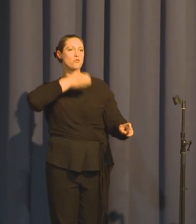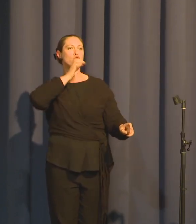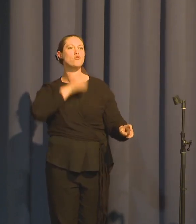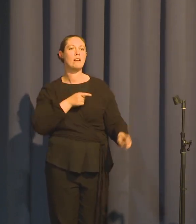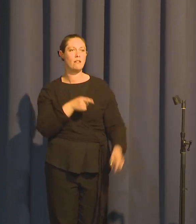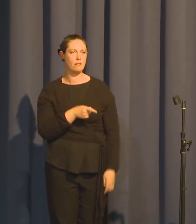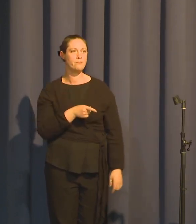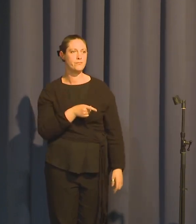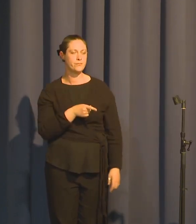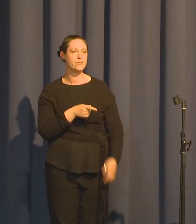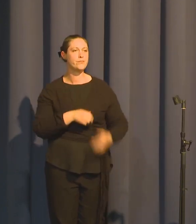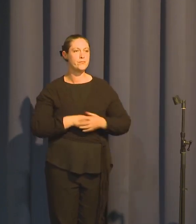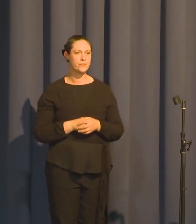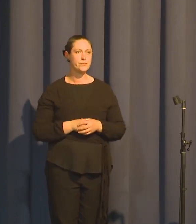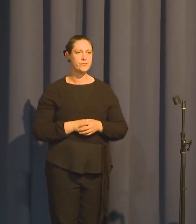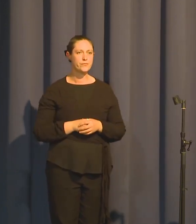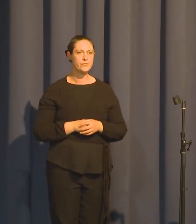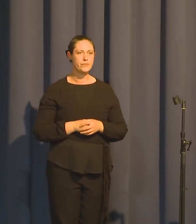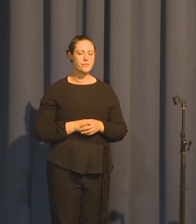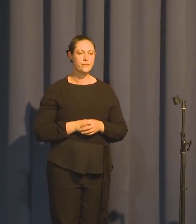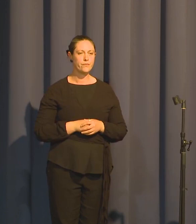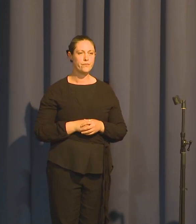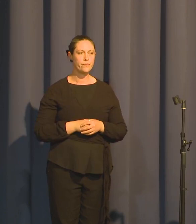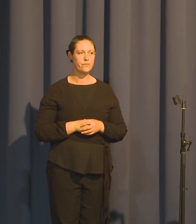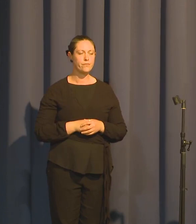We do provide this information